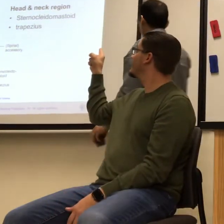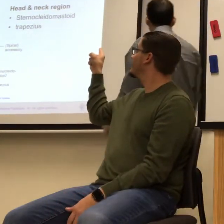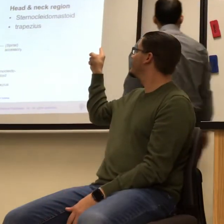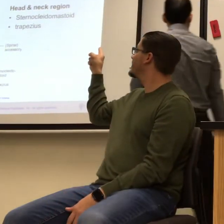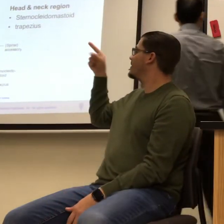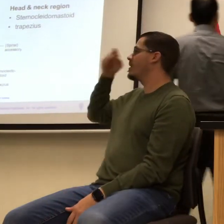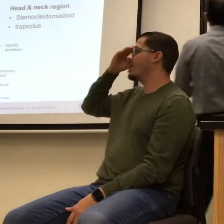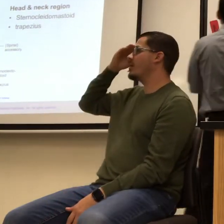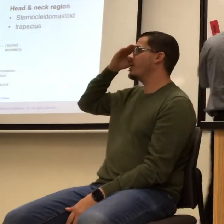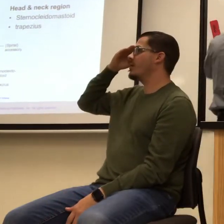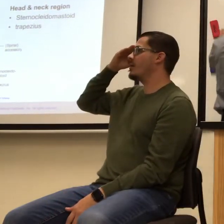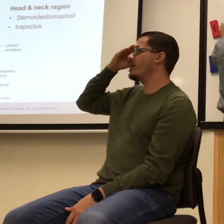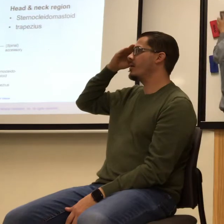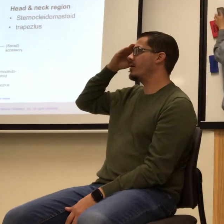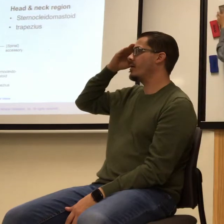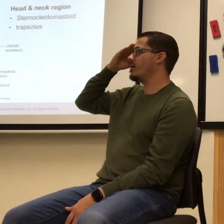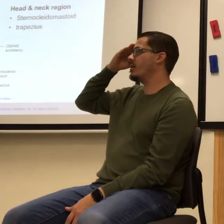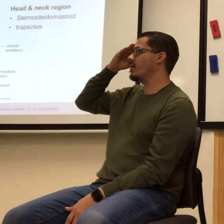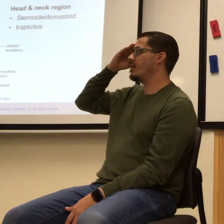know the accessory nerve.